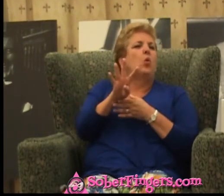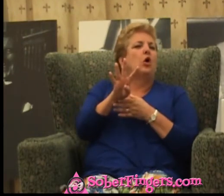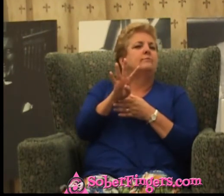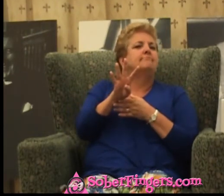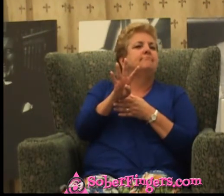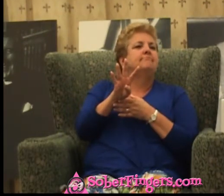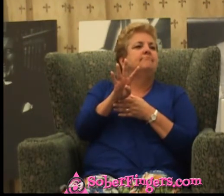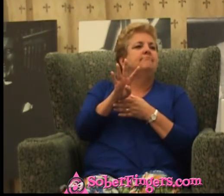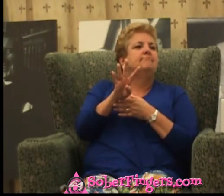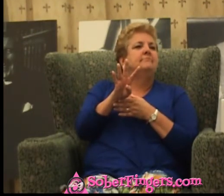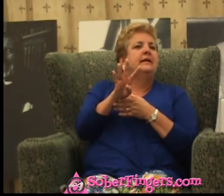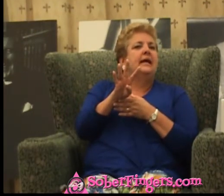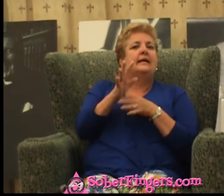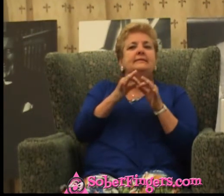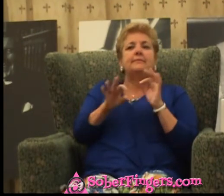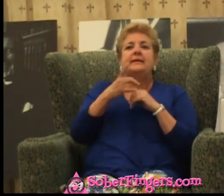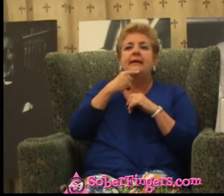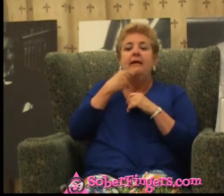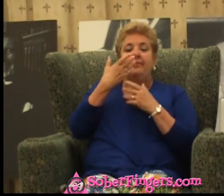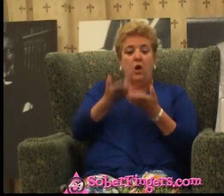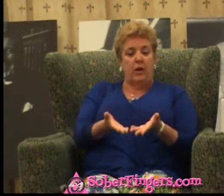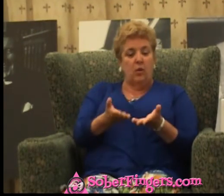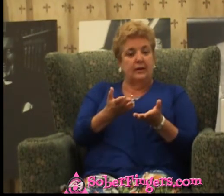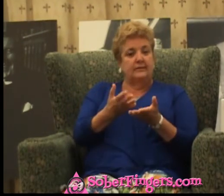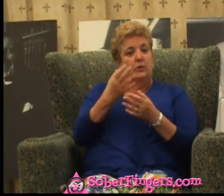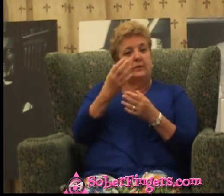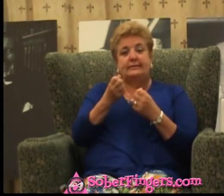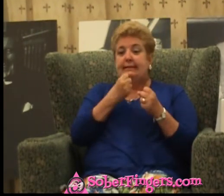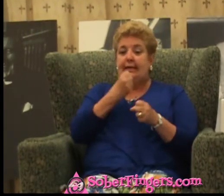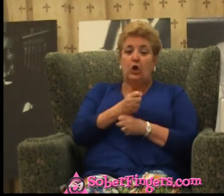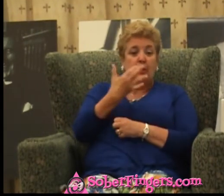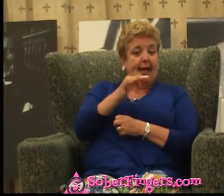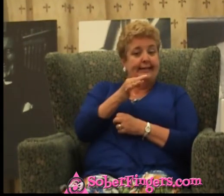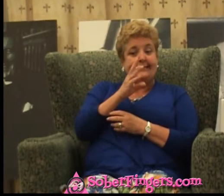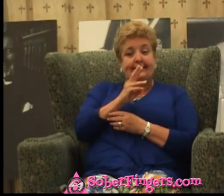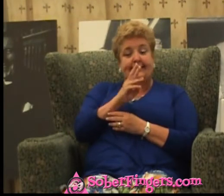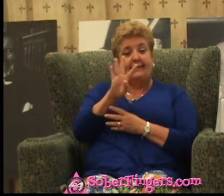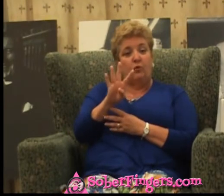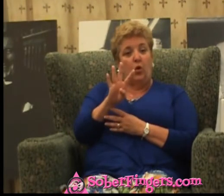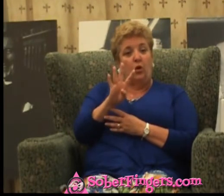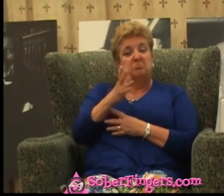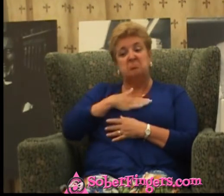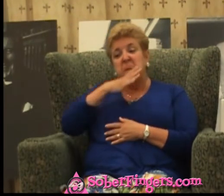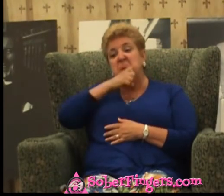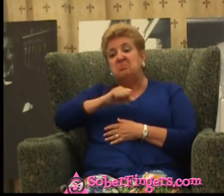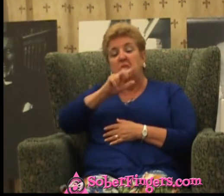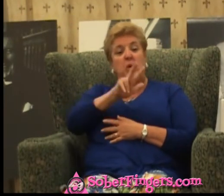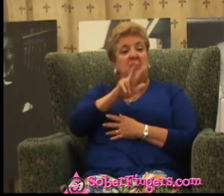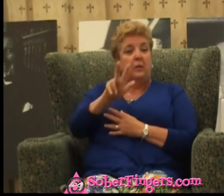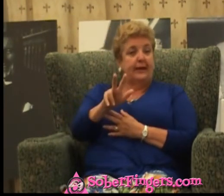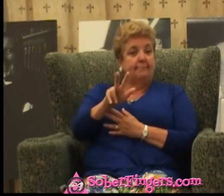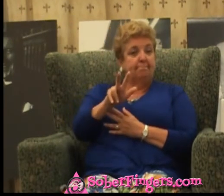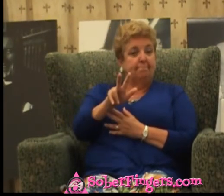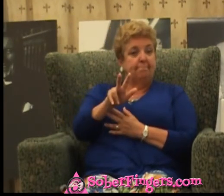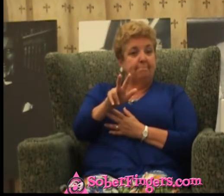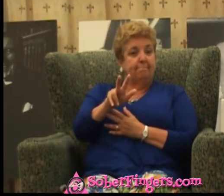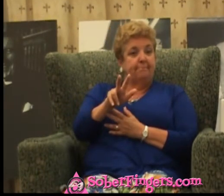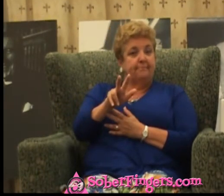by simply saying, well, there I was, it was 1964, I'm 33 years old, I'm a Marine Corps